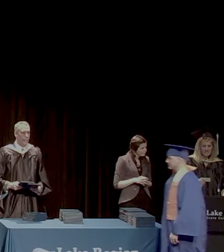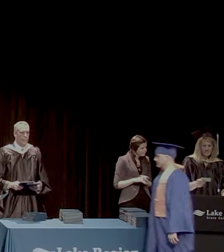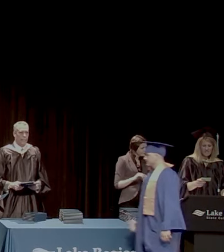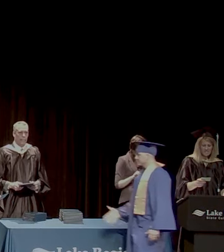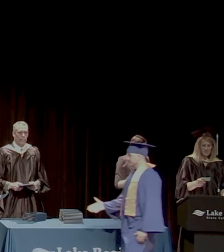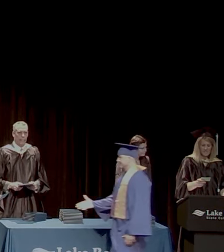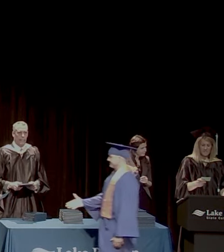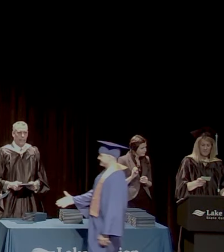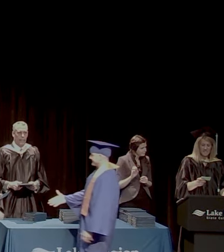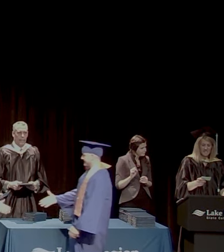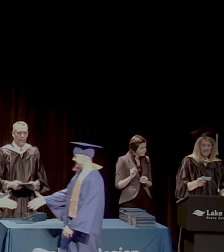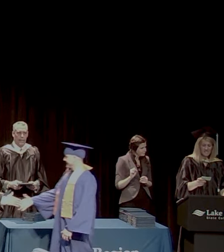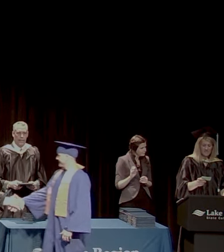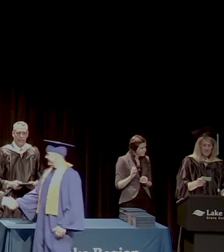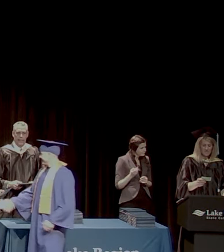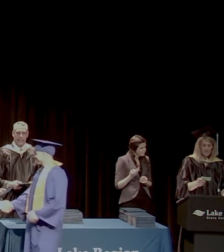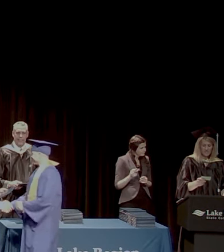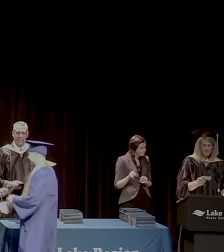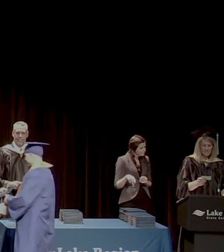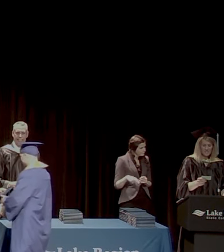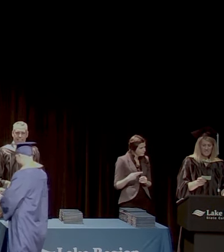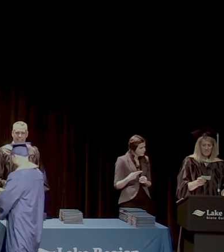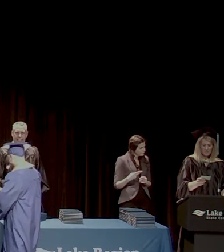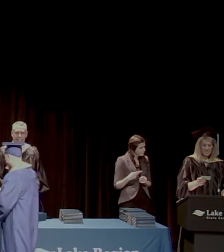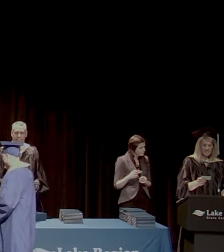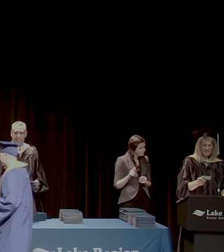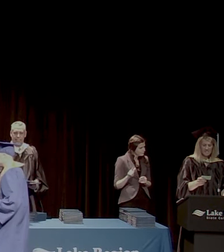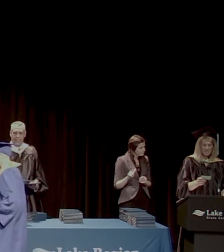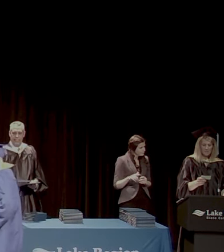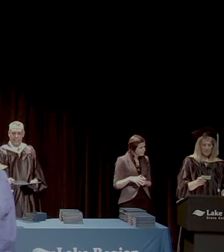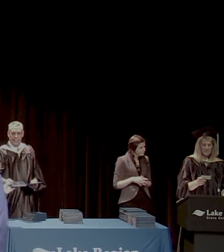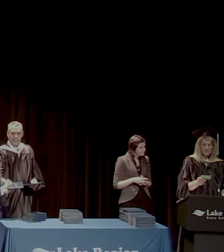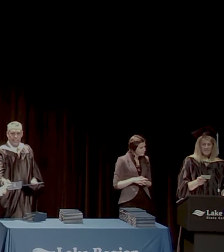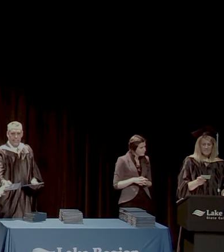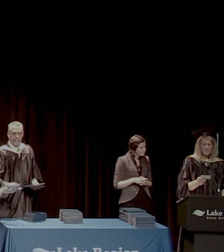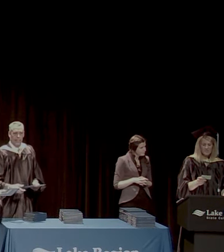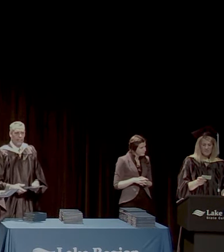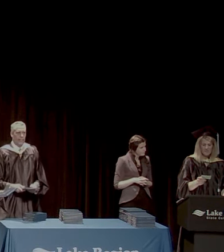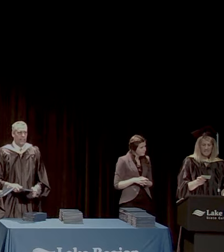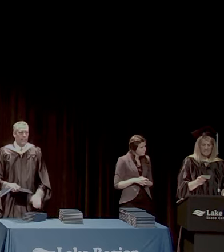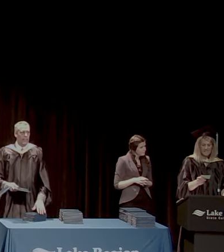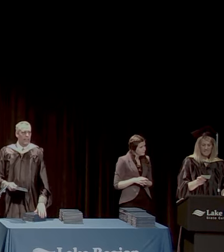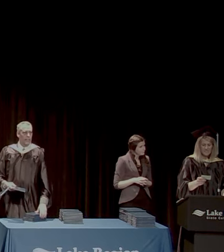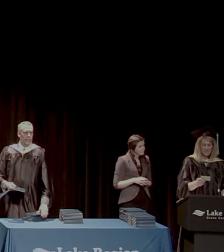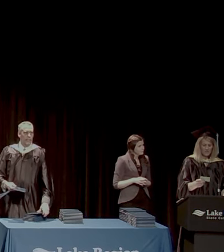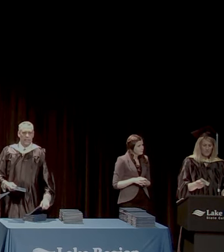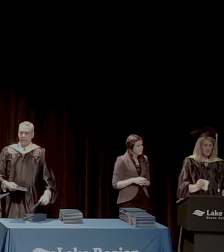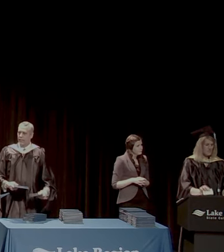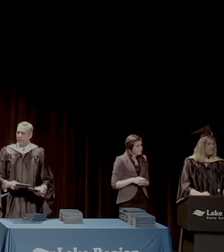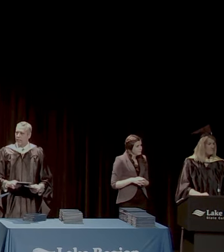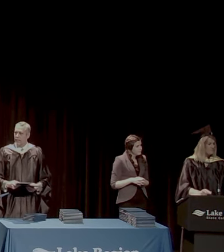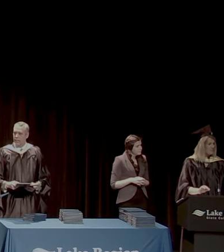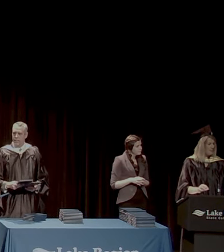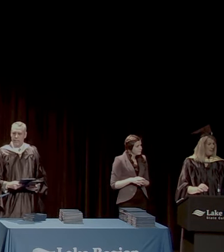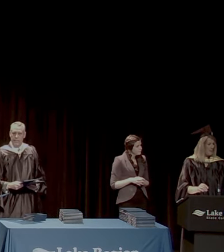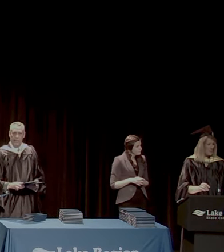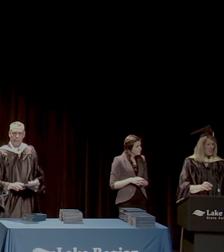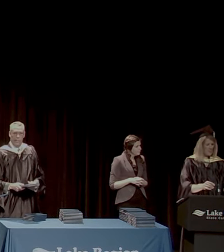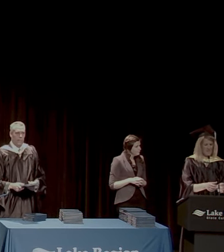Joseph Lordson, Associate in Applied Science, Fitness Trainer Technician, Associate in Science, Liberal Arts, Associate in Applied Science, Law Enforcement.